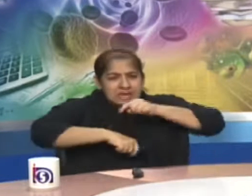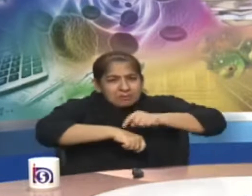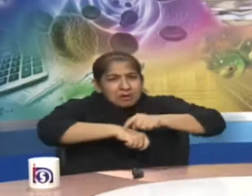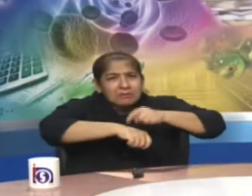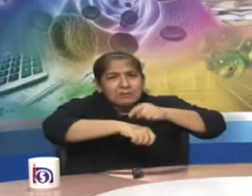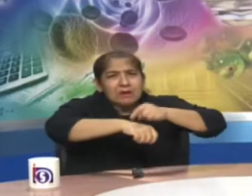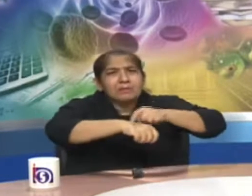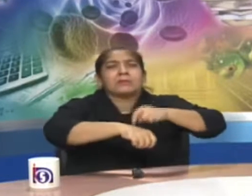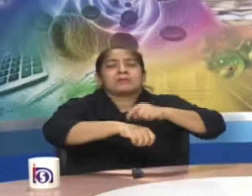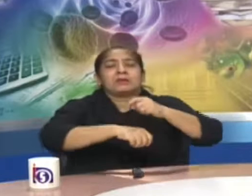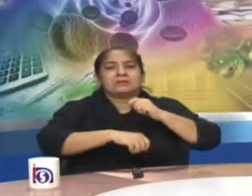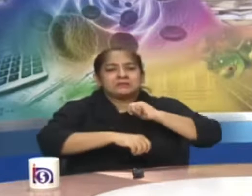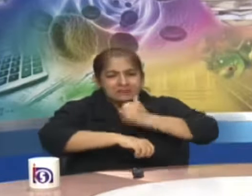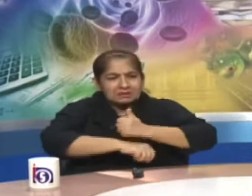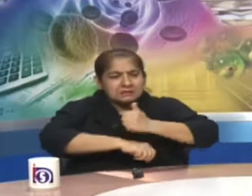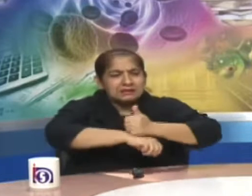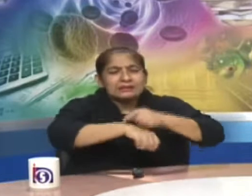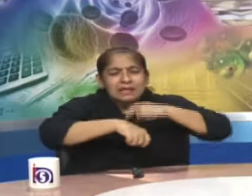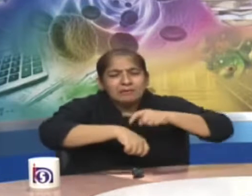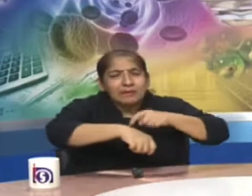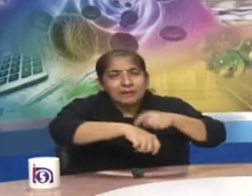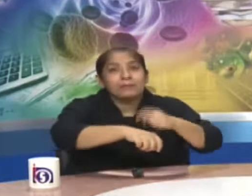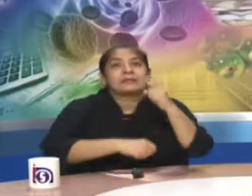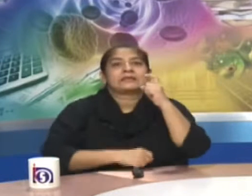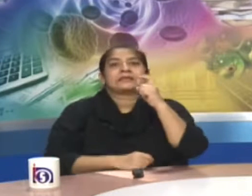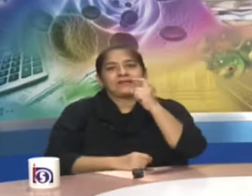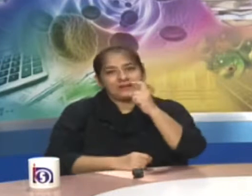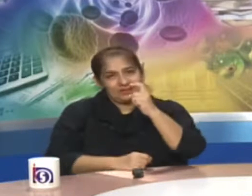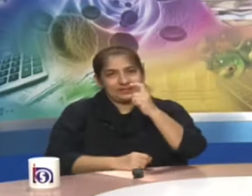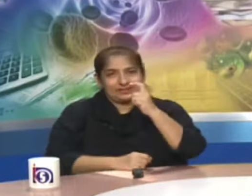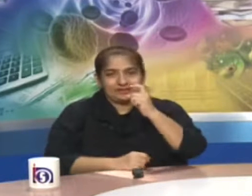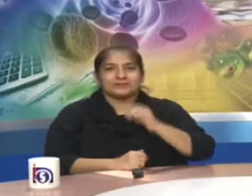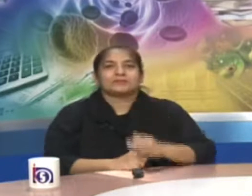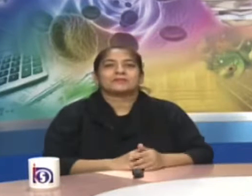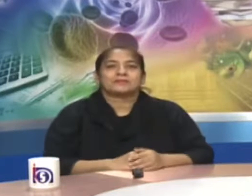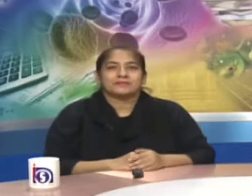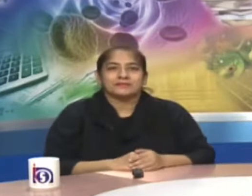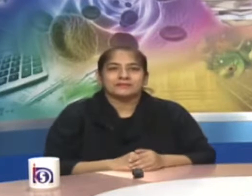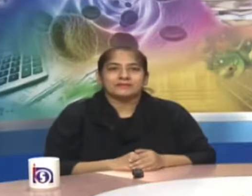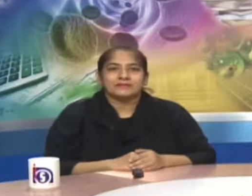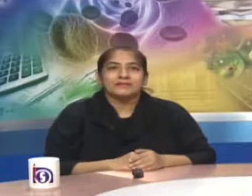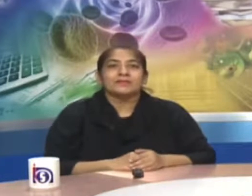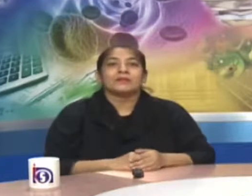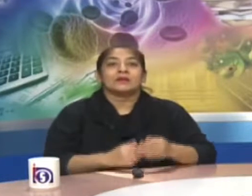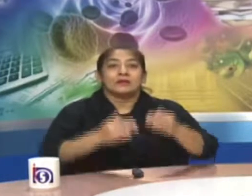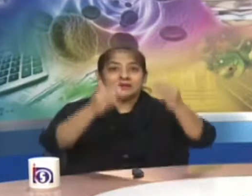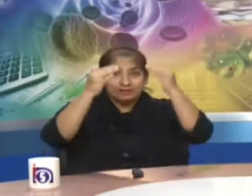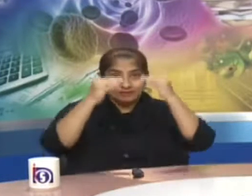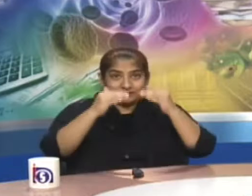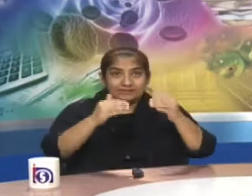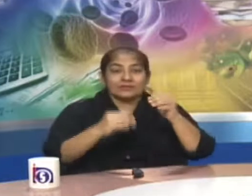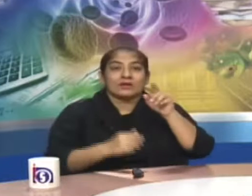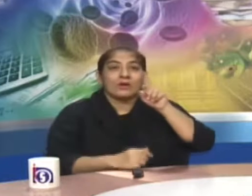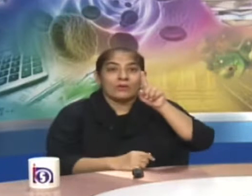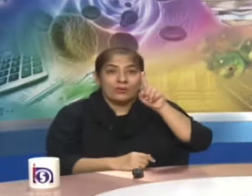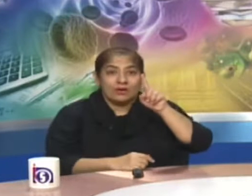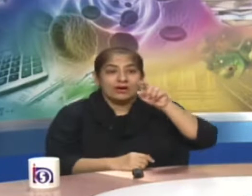In this year, the 7 different stock exchanges were set up. And then below